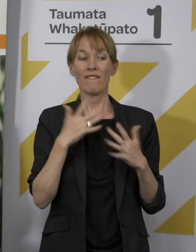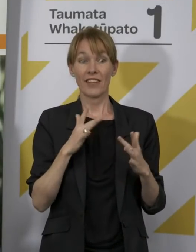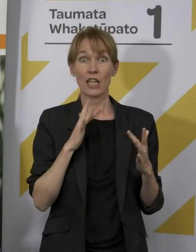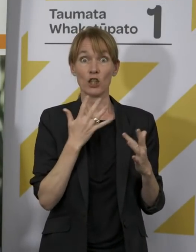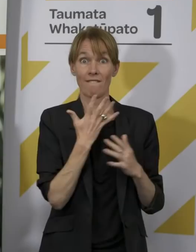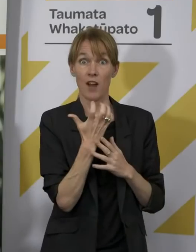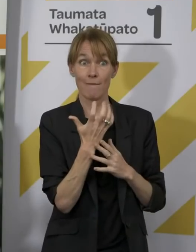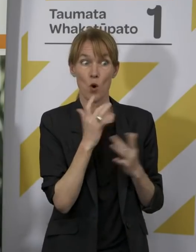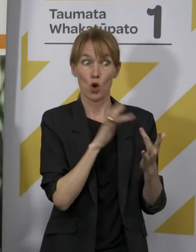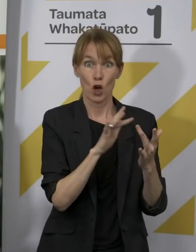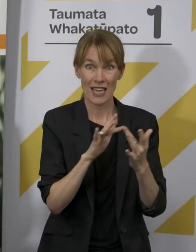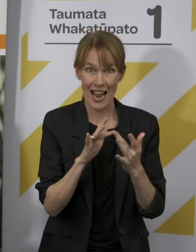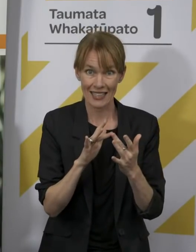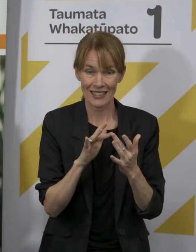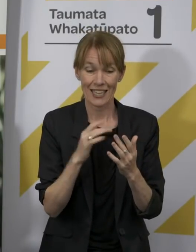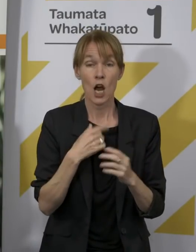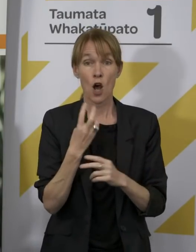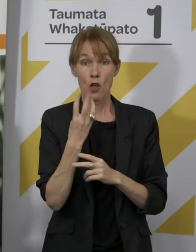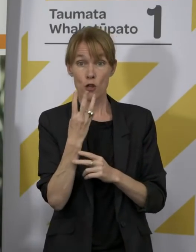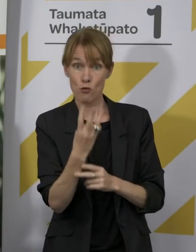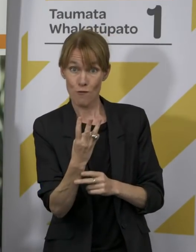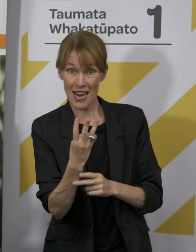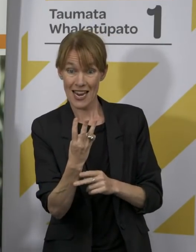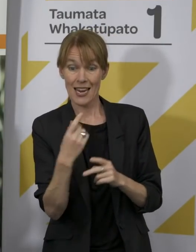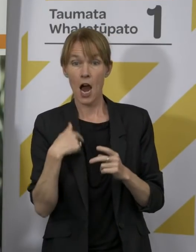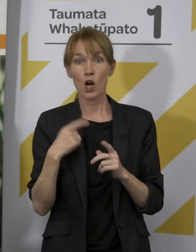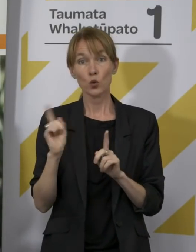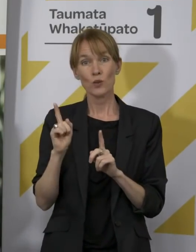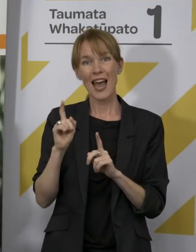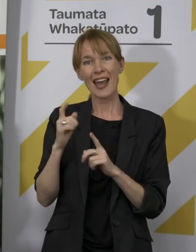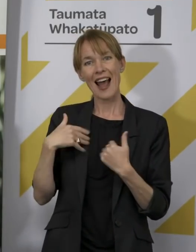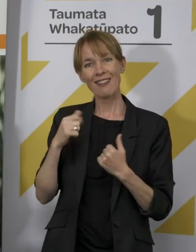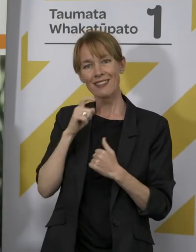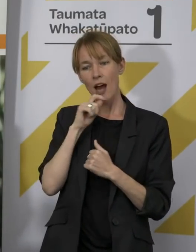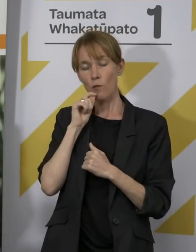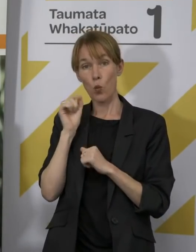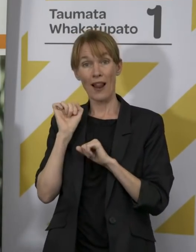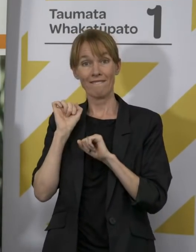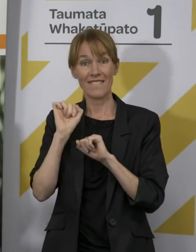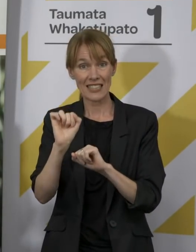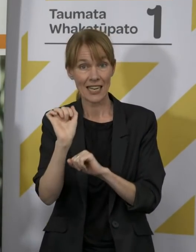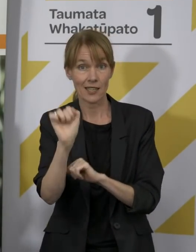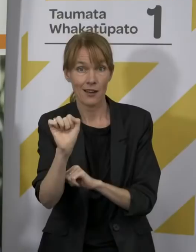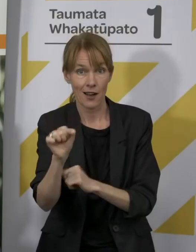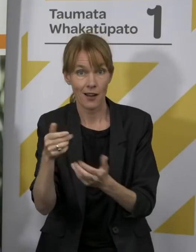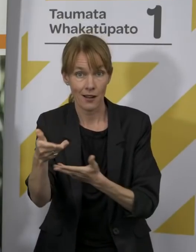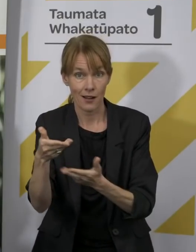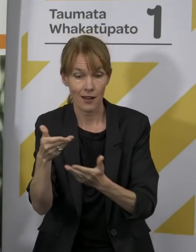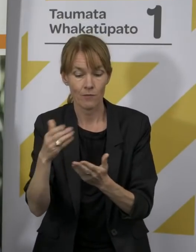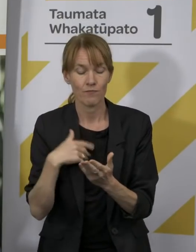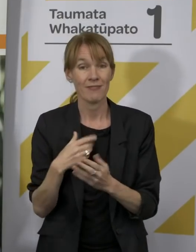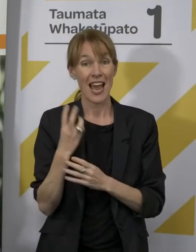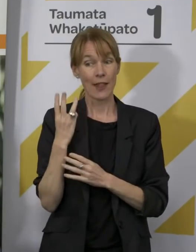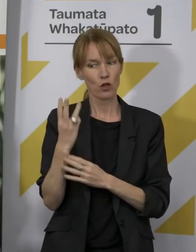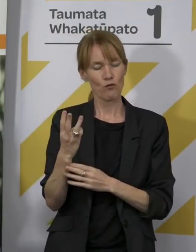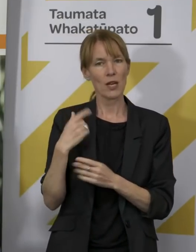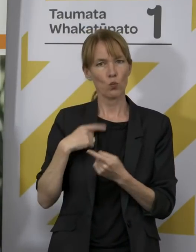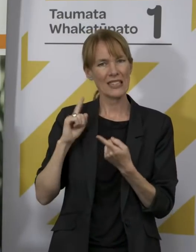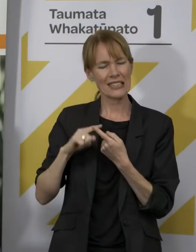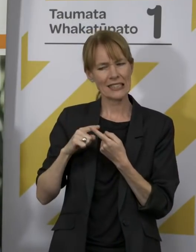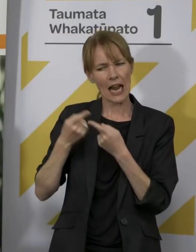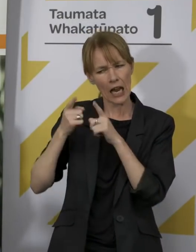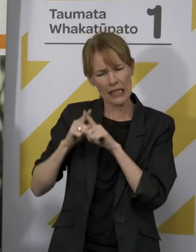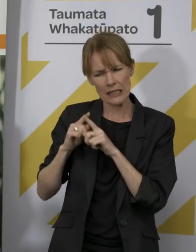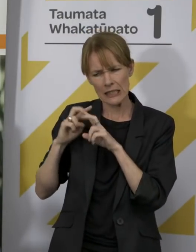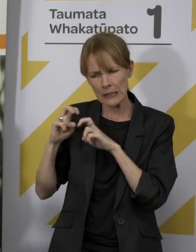3 have a community worker visiting this morning, and there are 3 where we're still working to contact